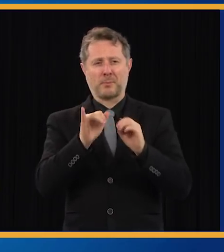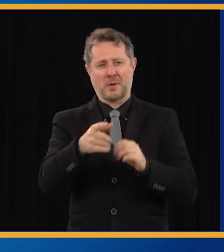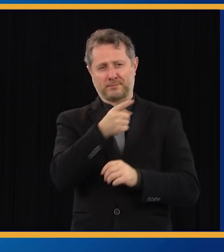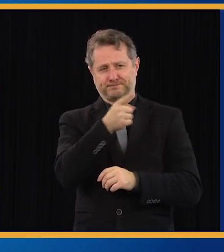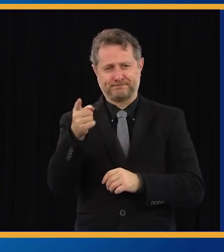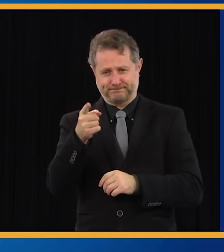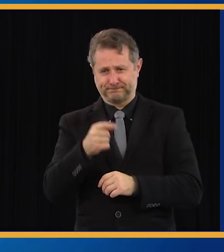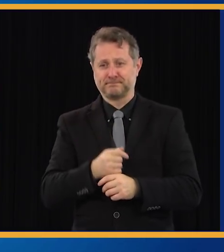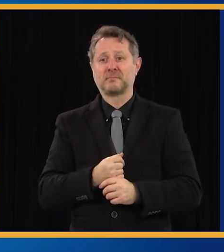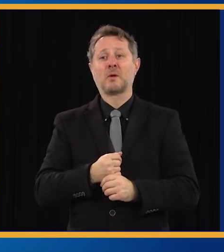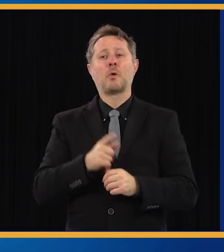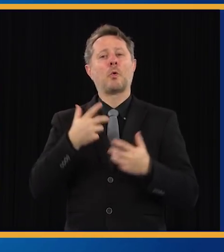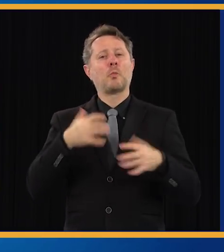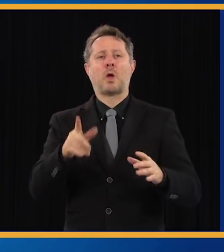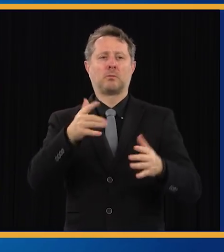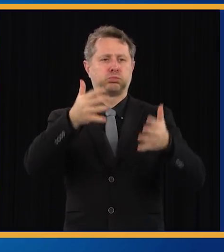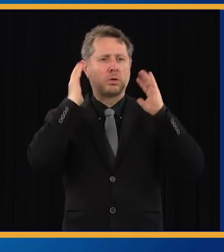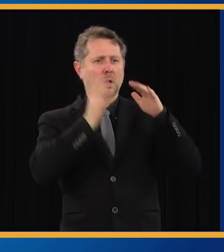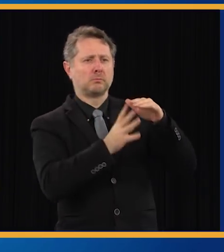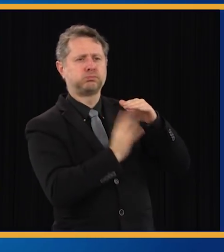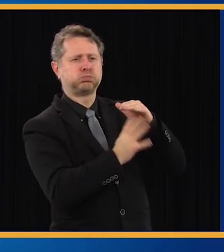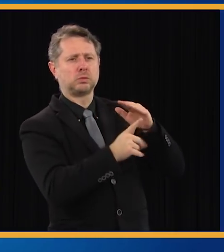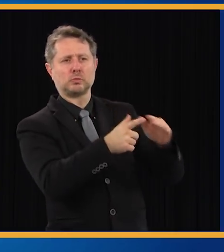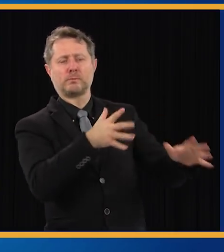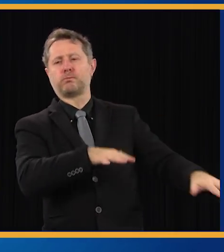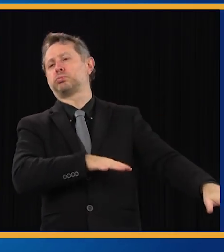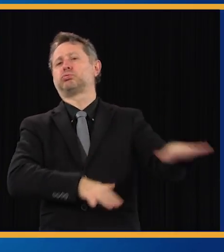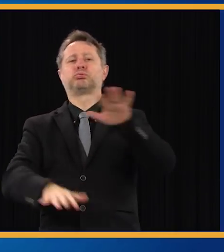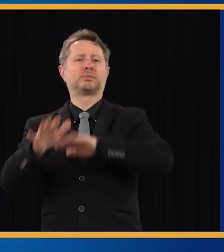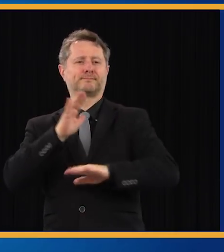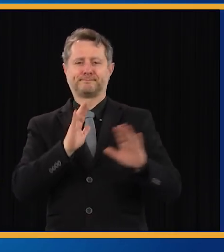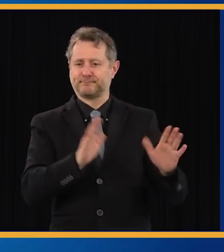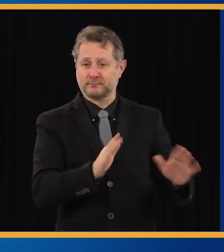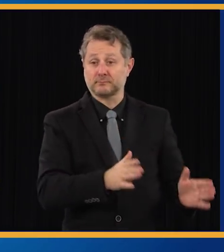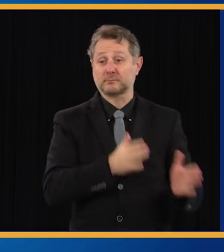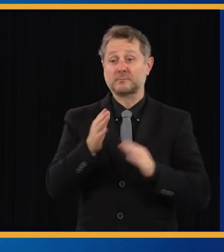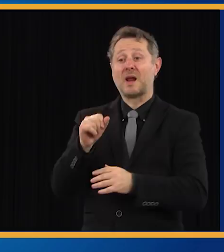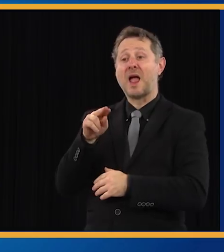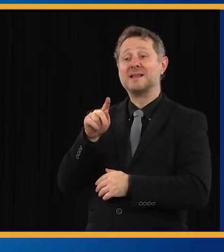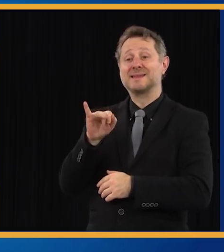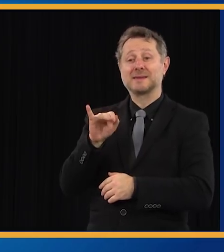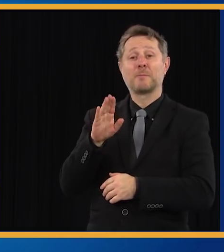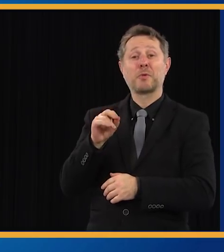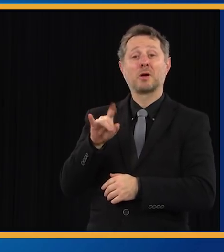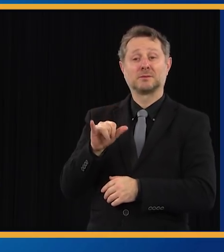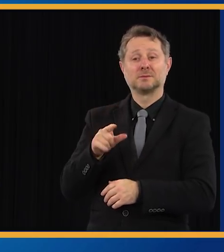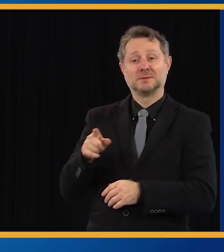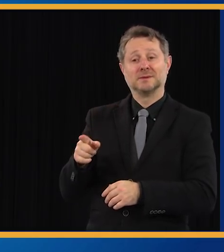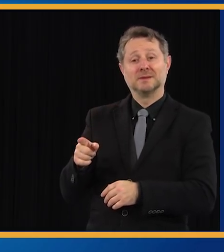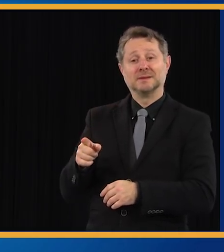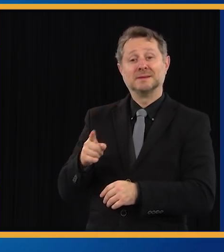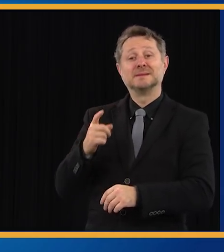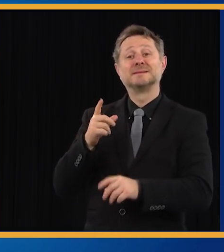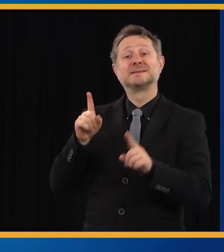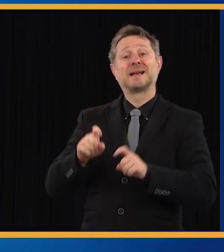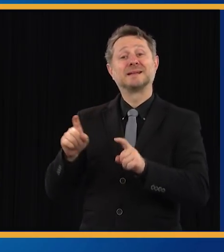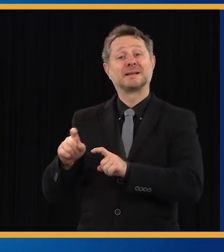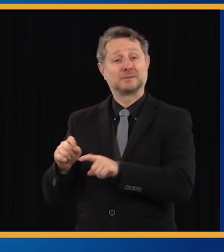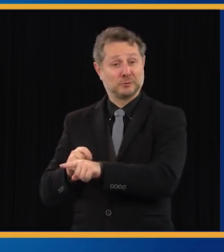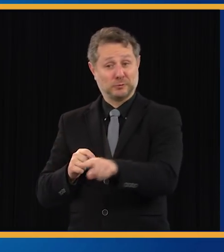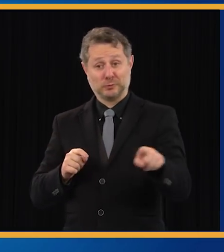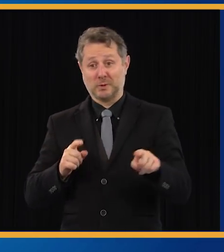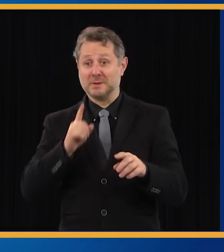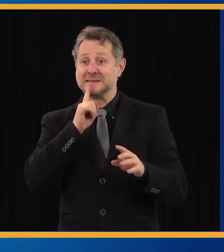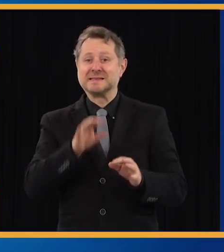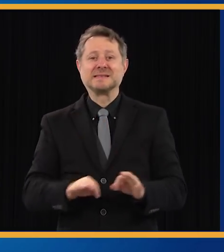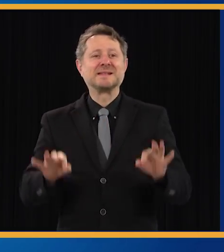handle the flow. We're also very concerned about making sure we get testing to our essential workers